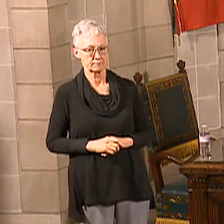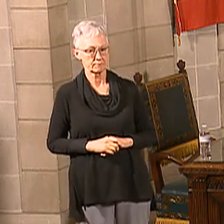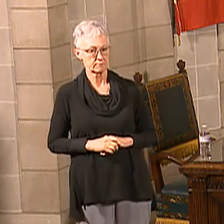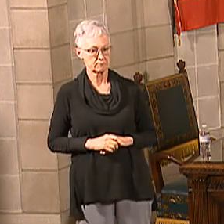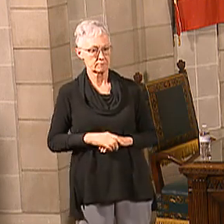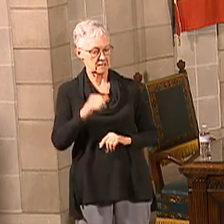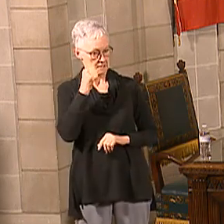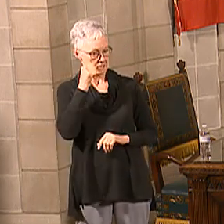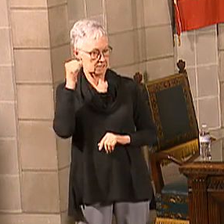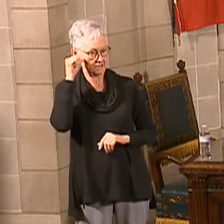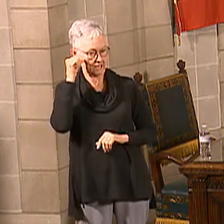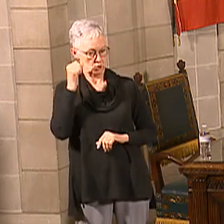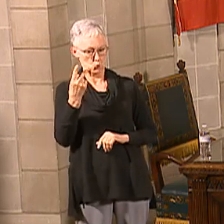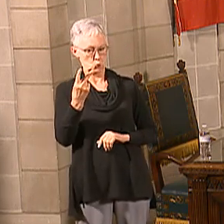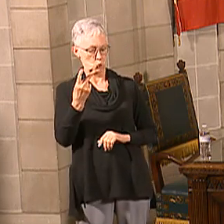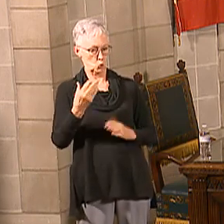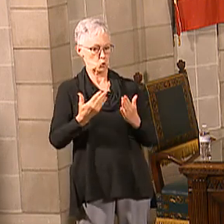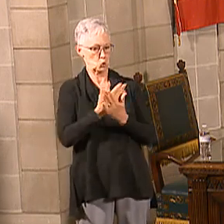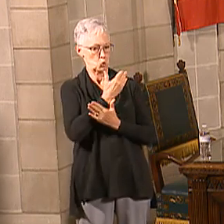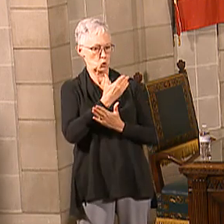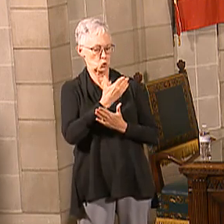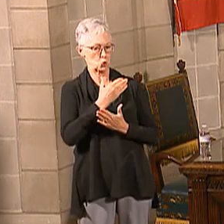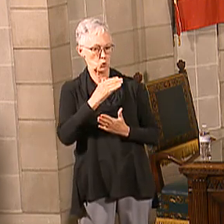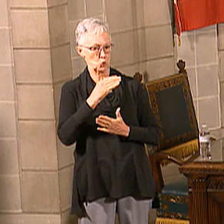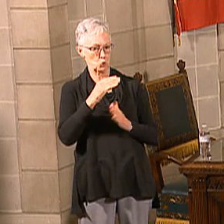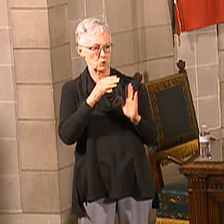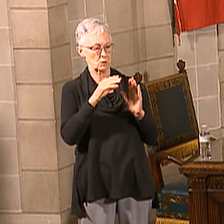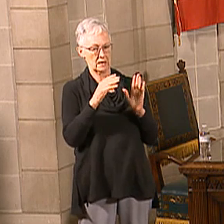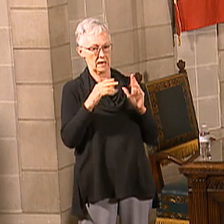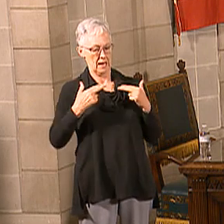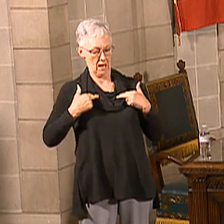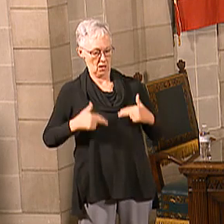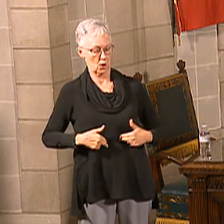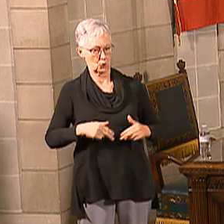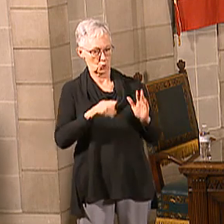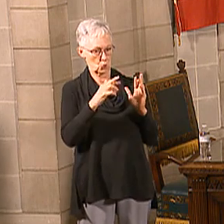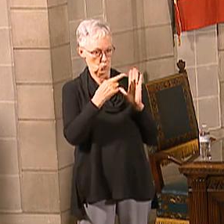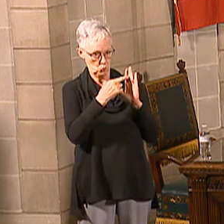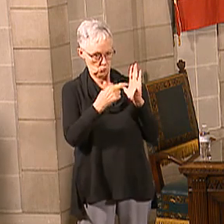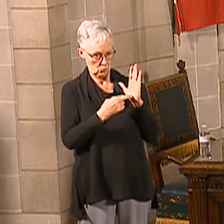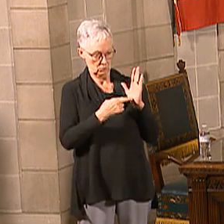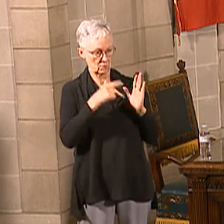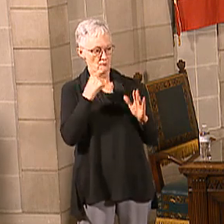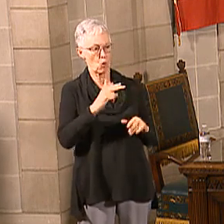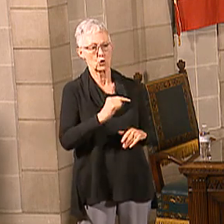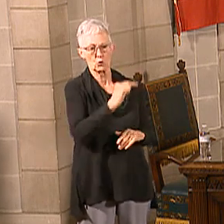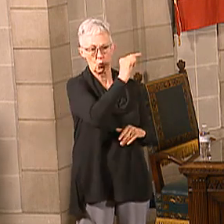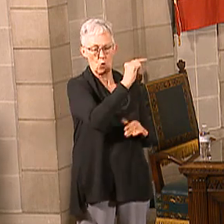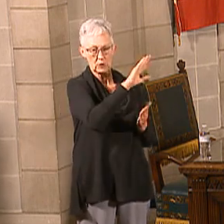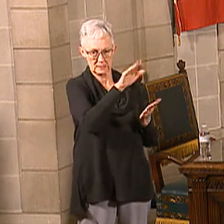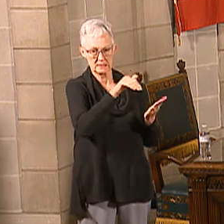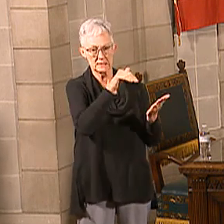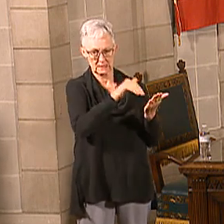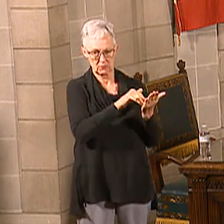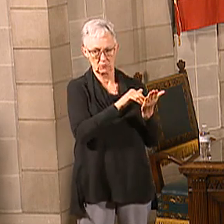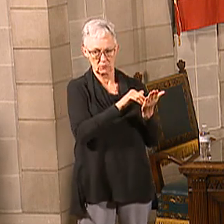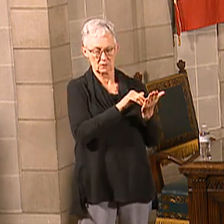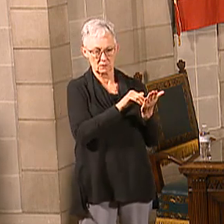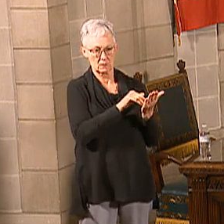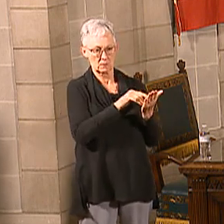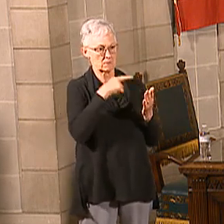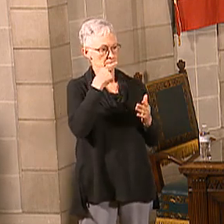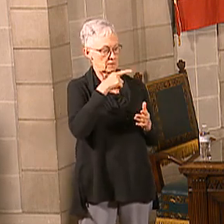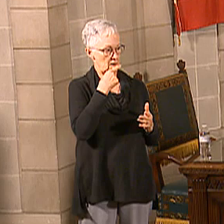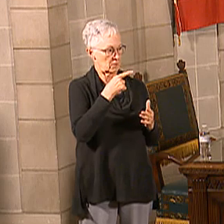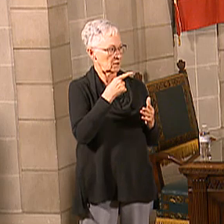2 new directed health measures, one for the North Central Public District for Public Health, the Public Health Department, and